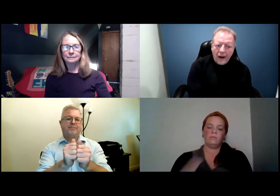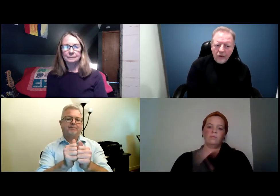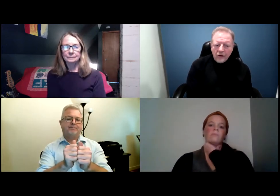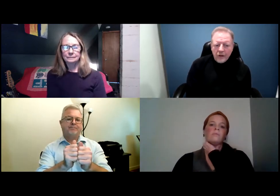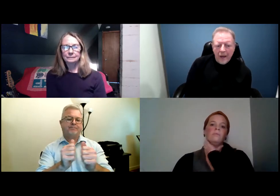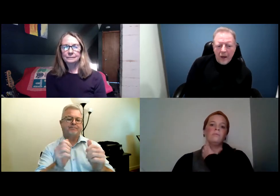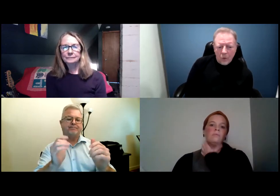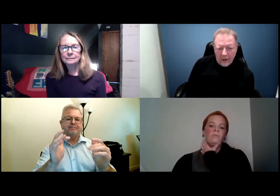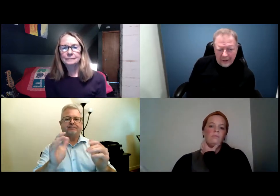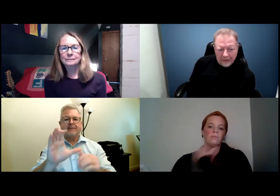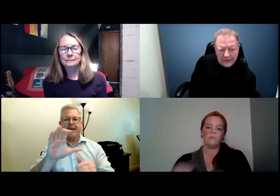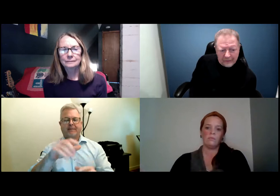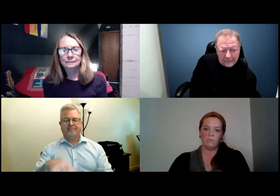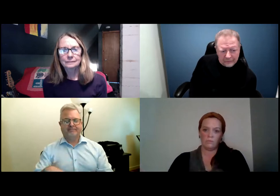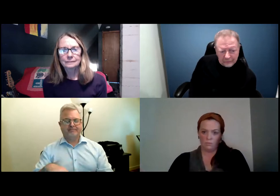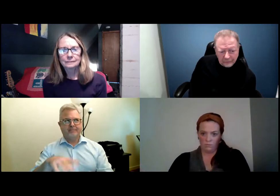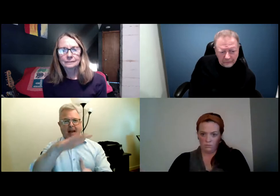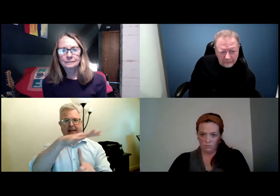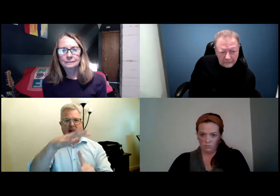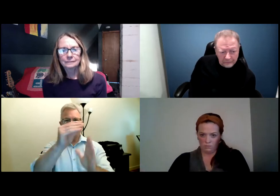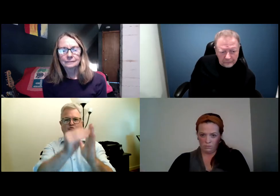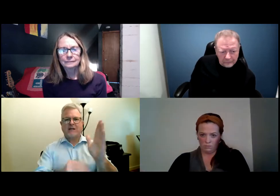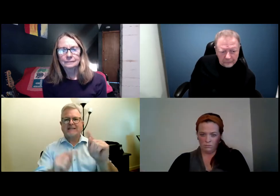Now, I've already met with